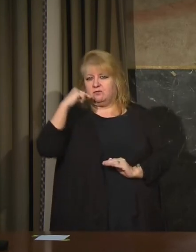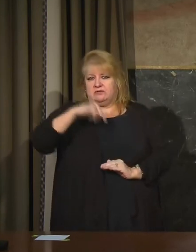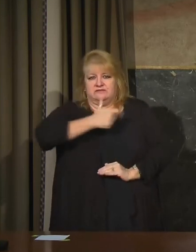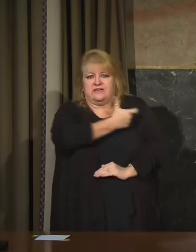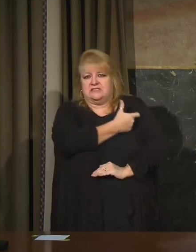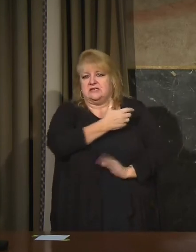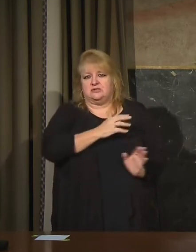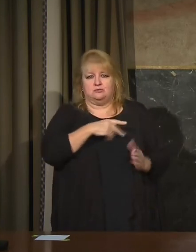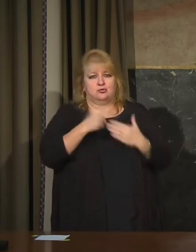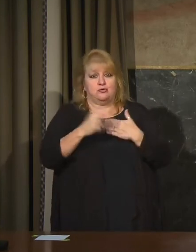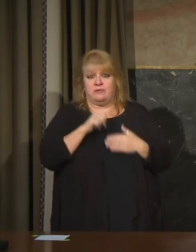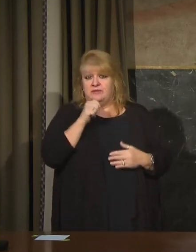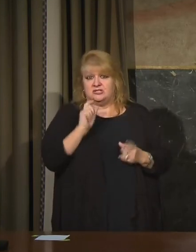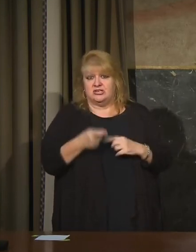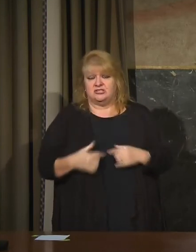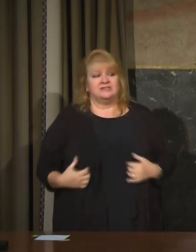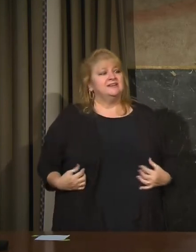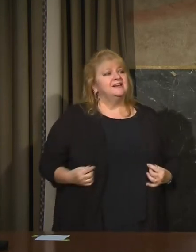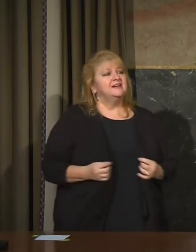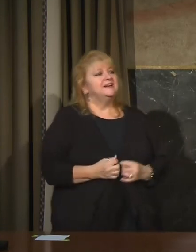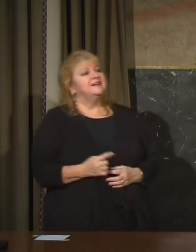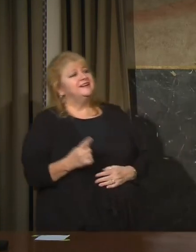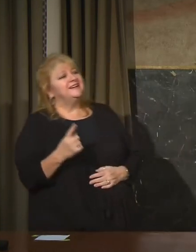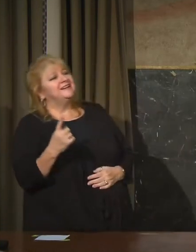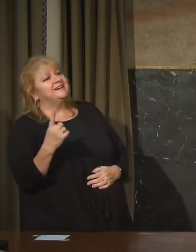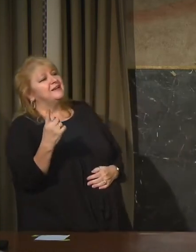program. Yes, ma'am. Let me